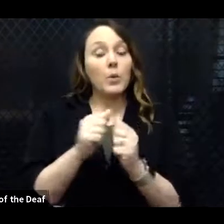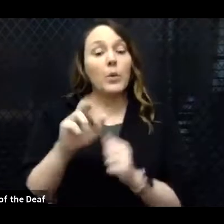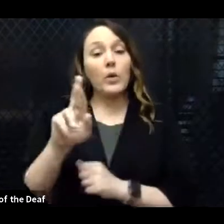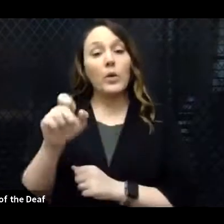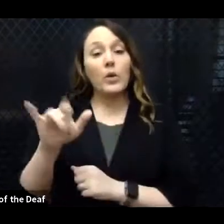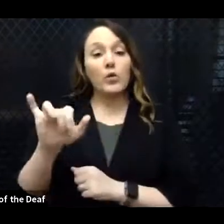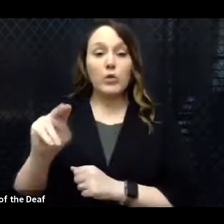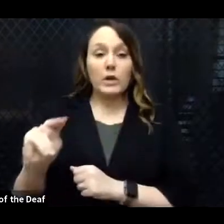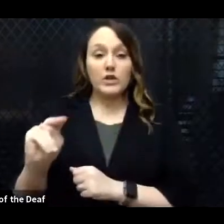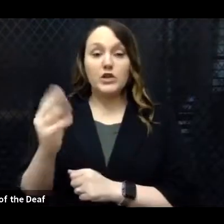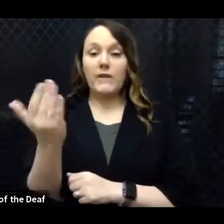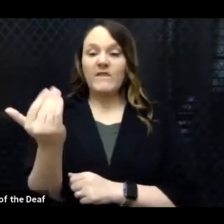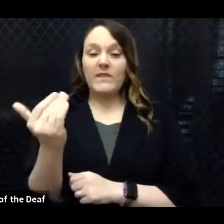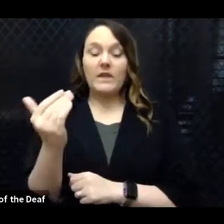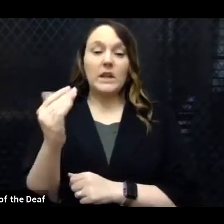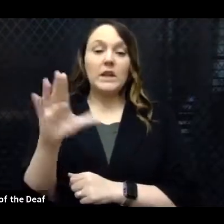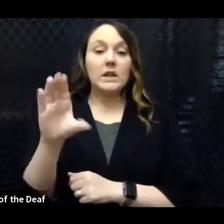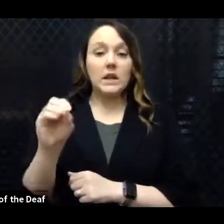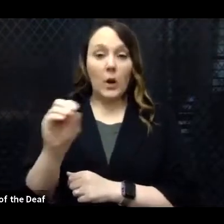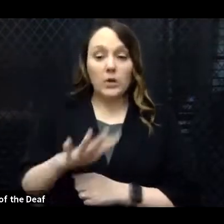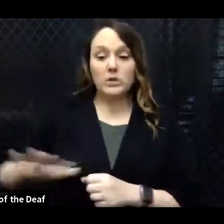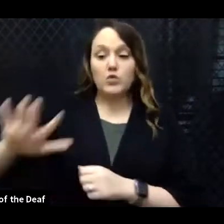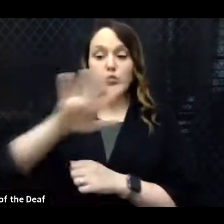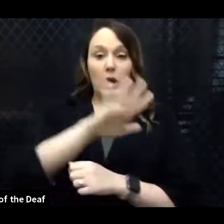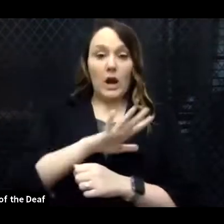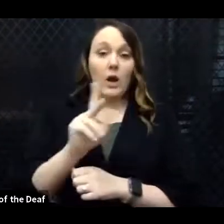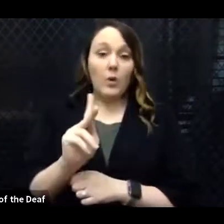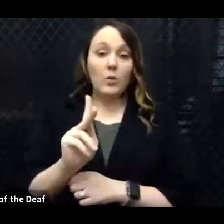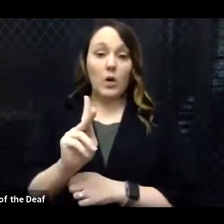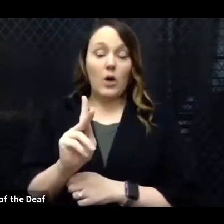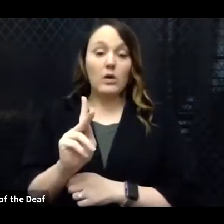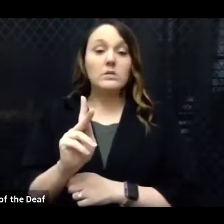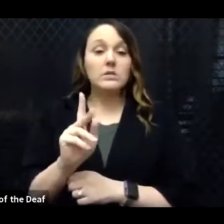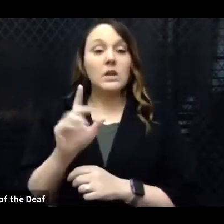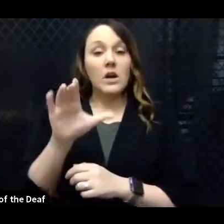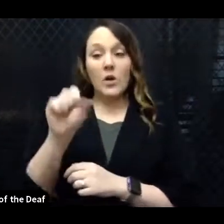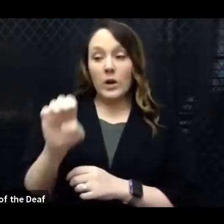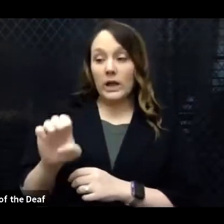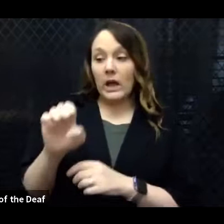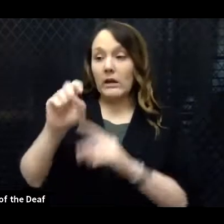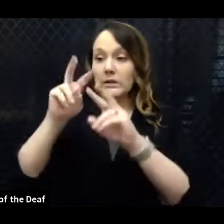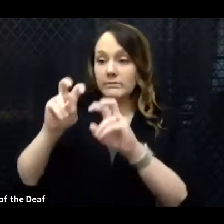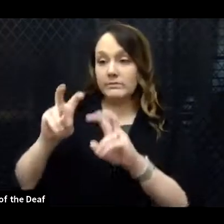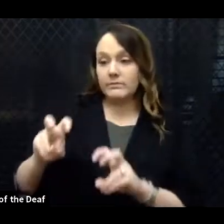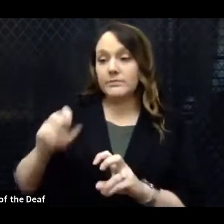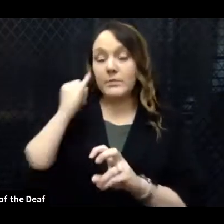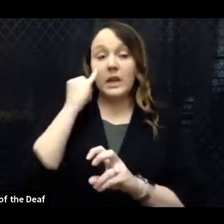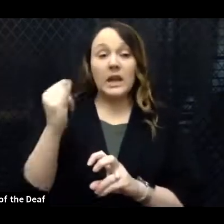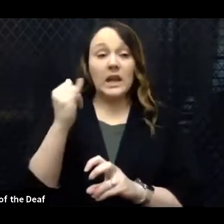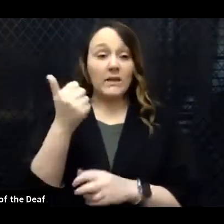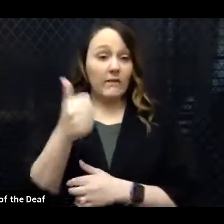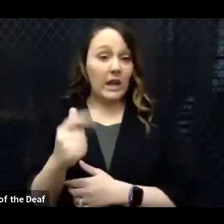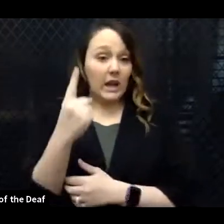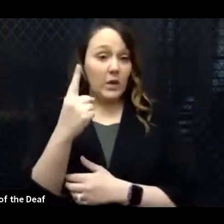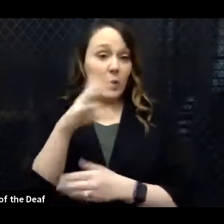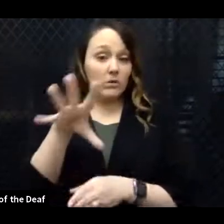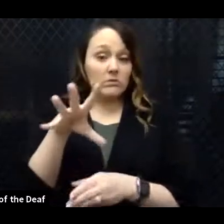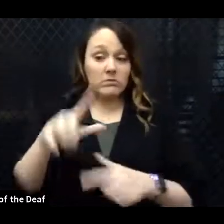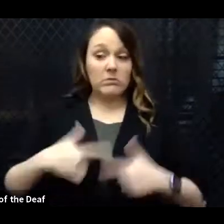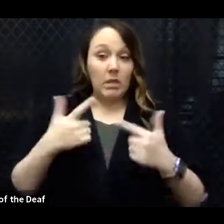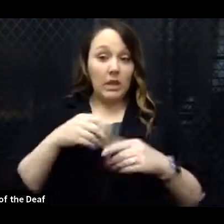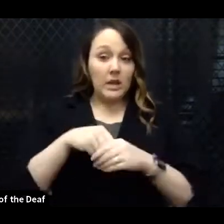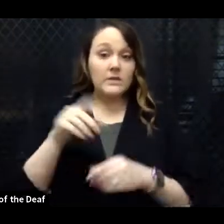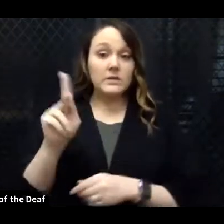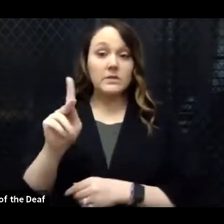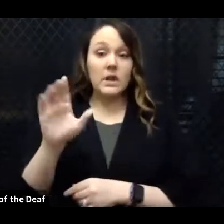are the 15 counties that surround Knox County in doing case investigations. If any of those folks live in Knox County, we'll be involved in helping them and